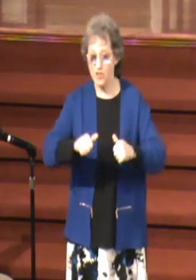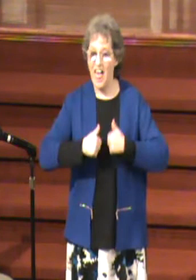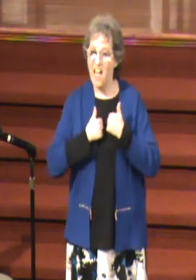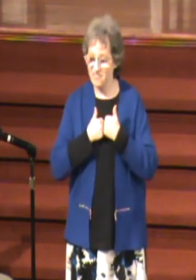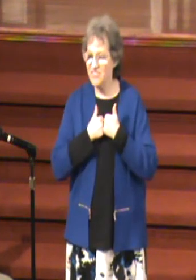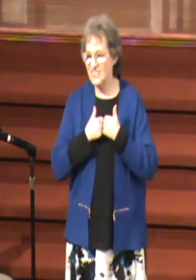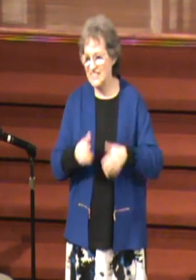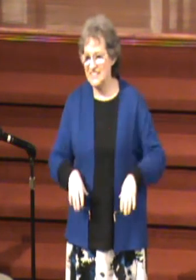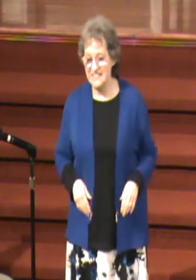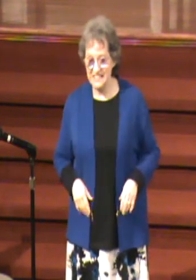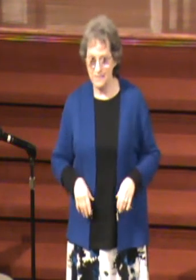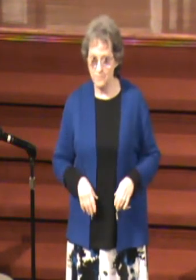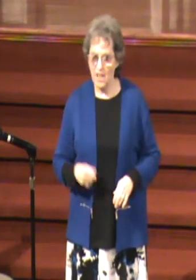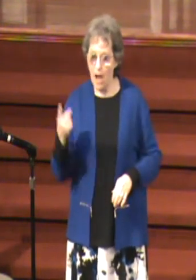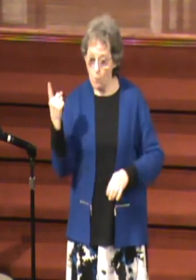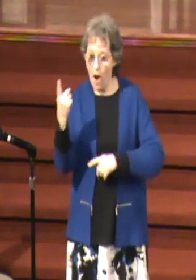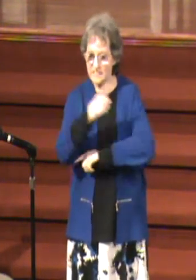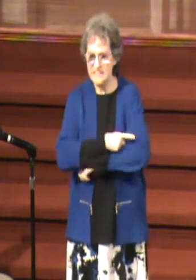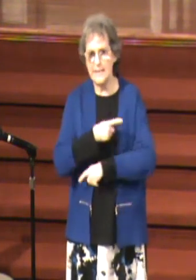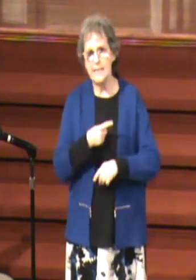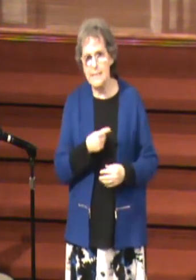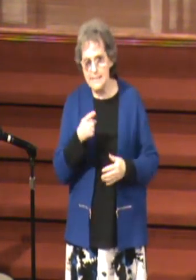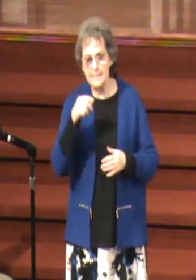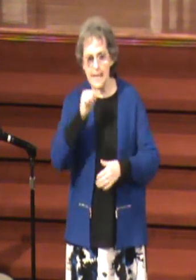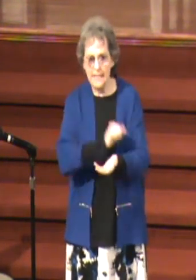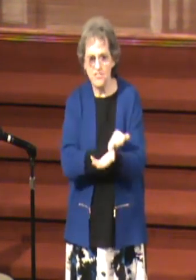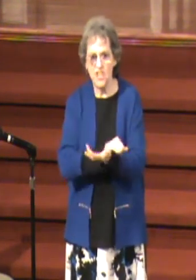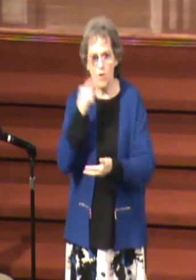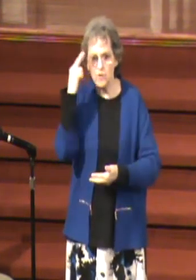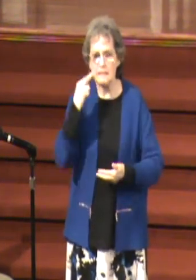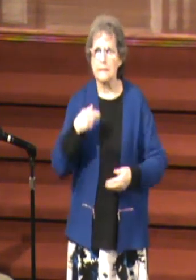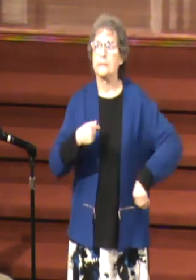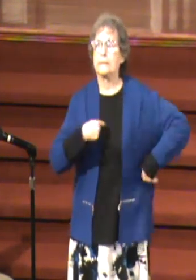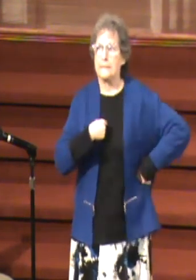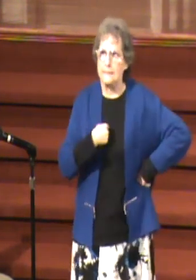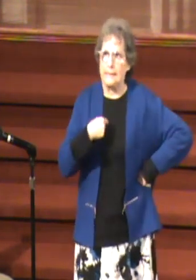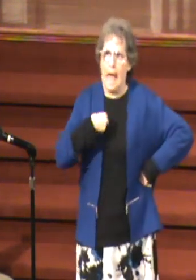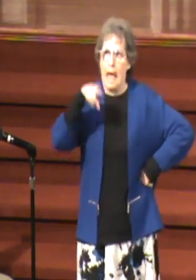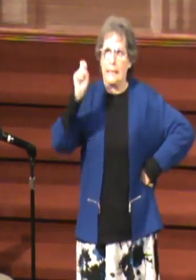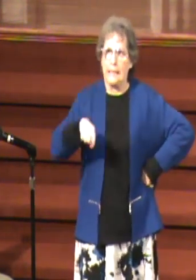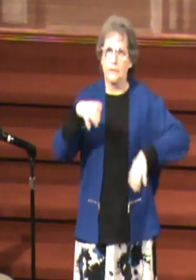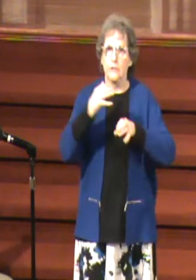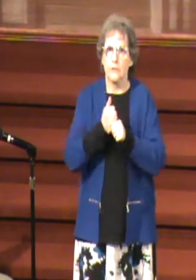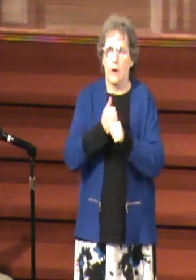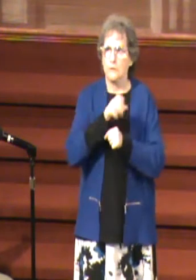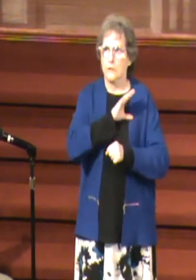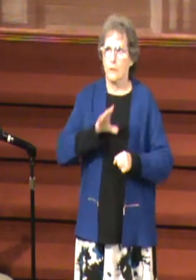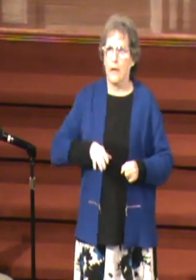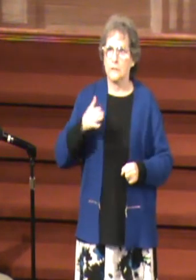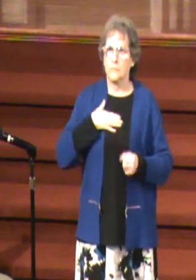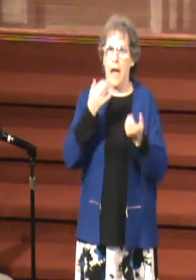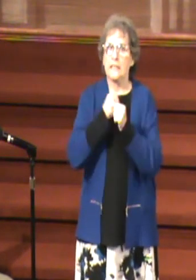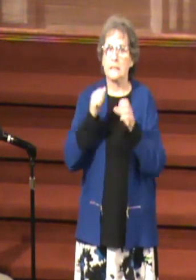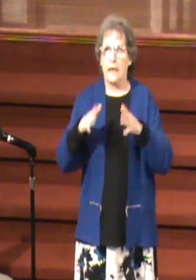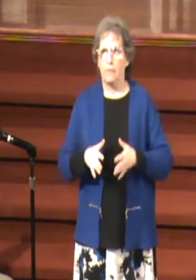And she came to a day where she realized that she needed to trust Christ as her Savior, as her only hope for